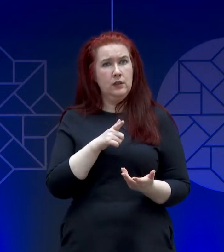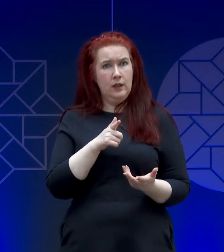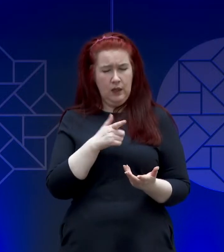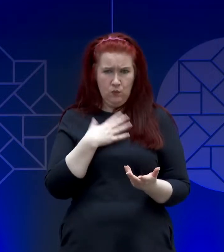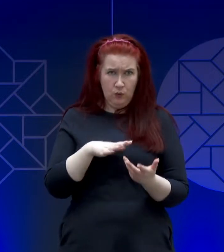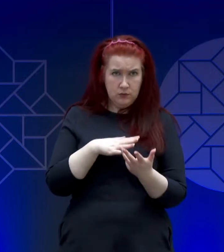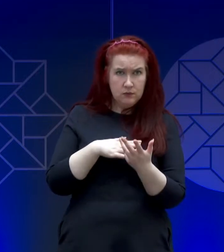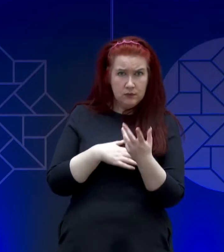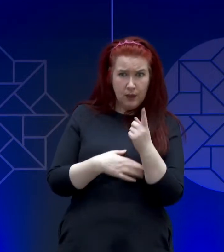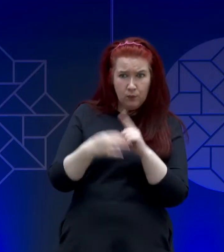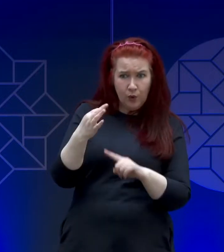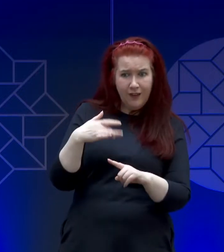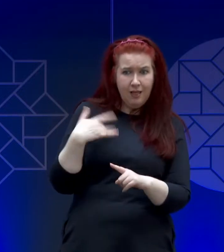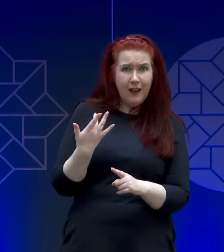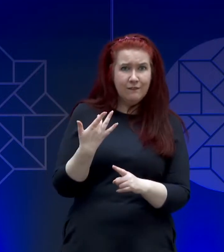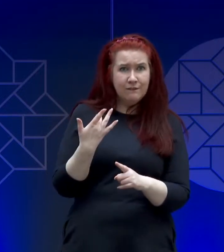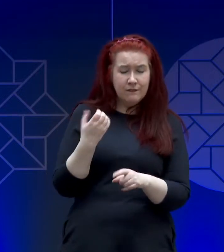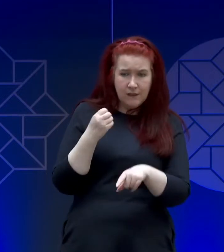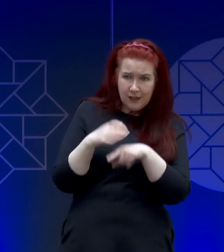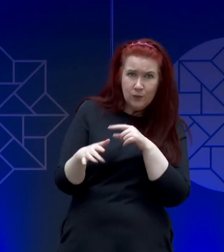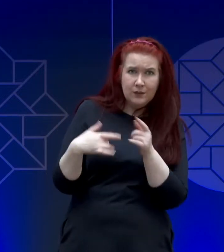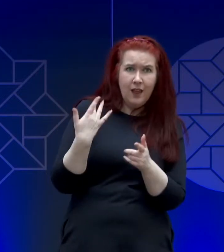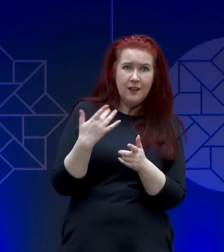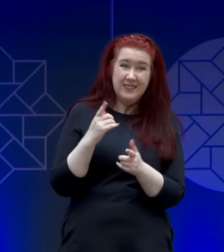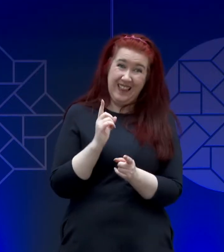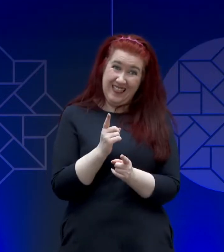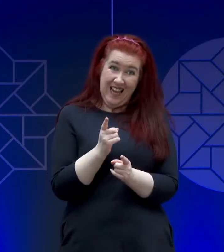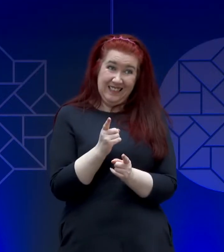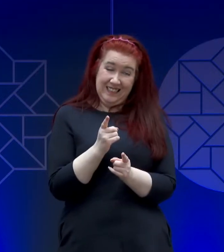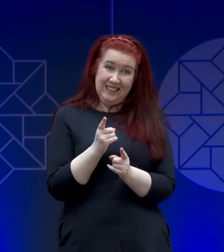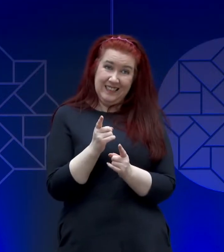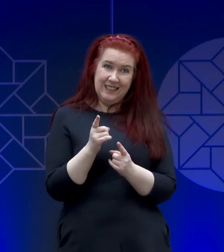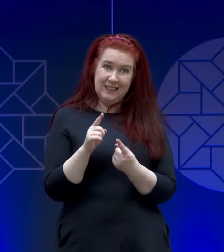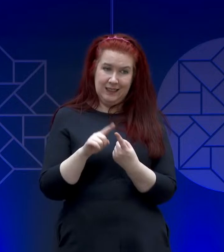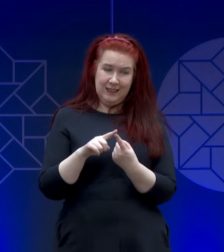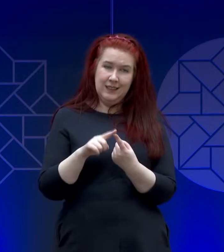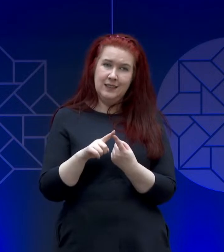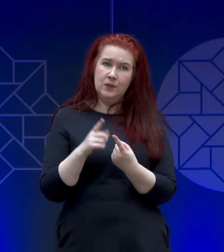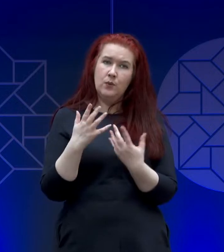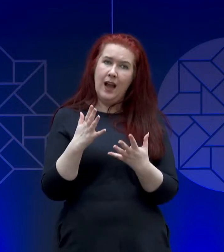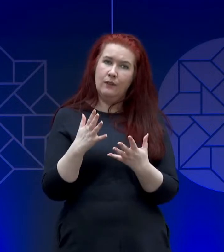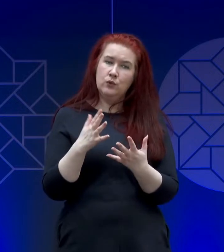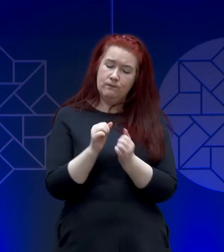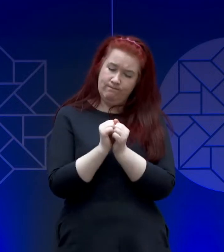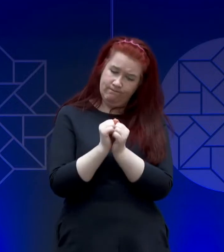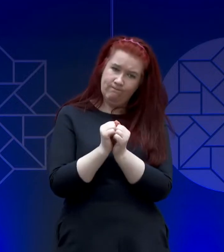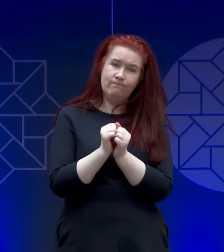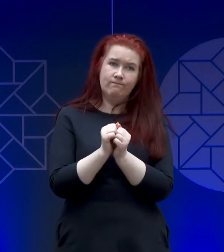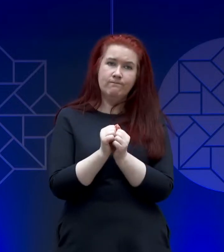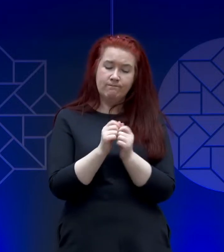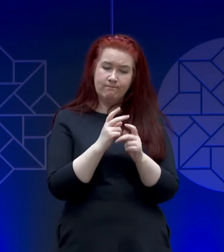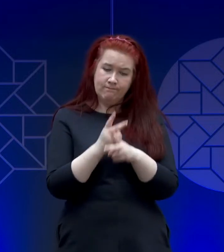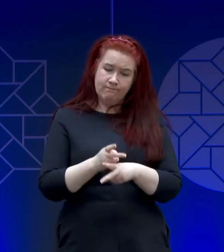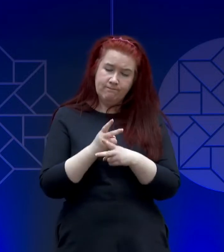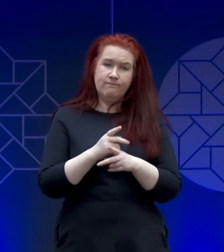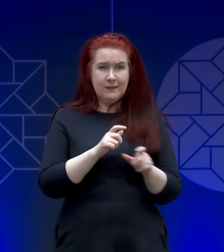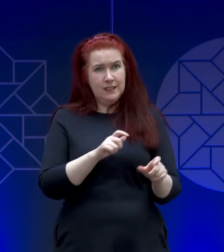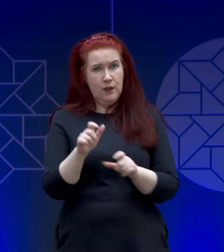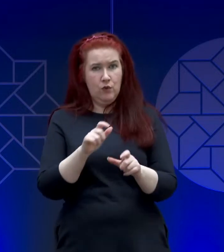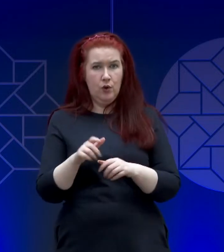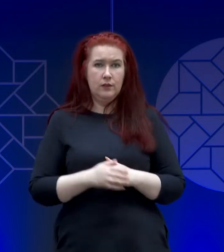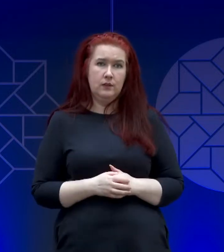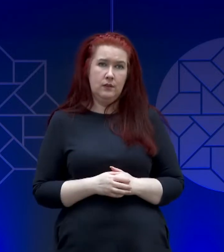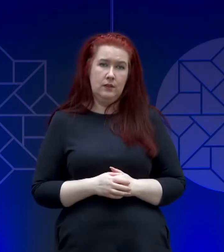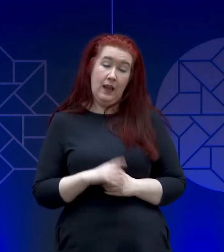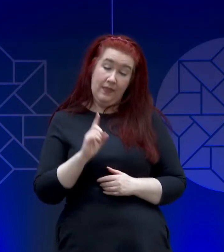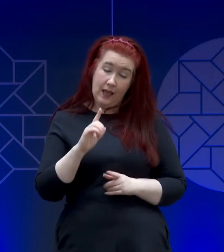change lives for the better. And I think it's that sentiment that we've got to cherish and nourish at the heart of what we do in the National Health Service,